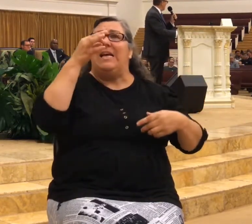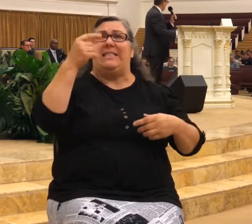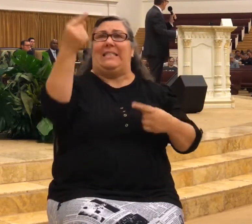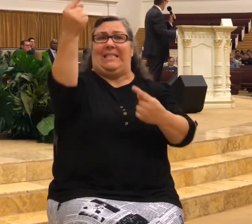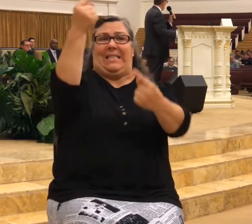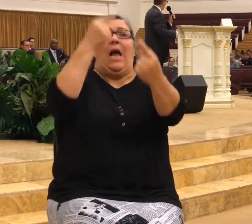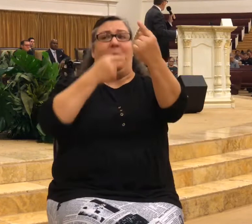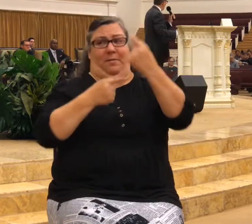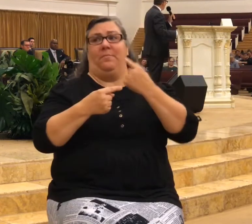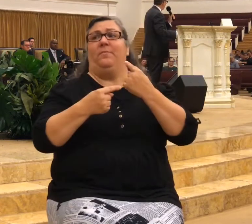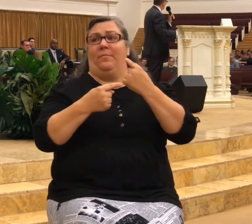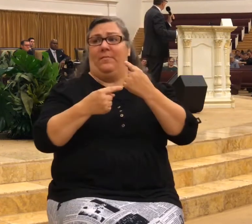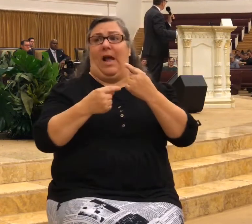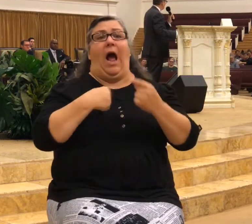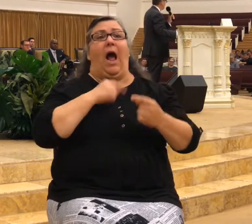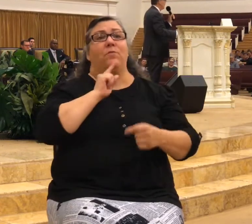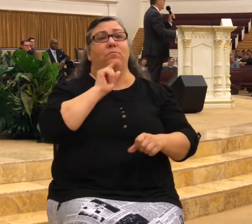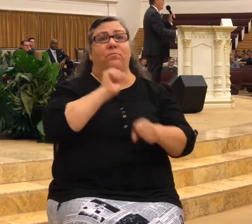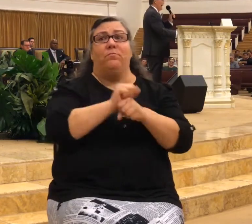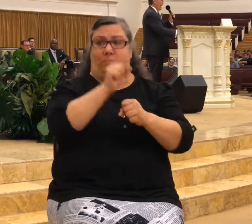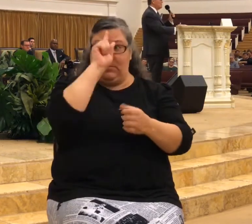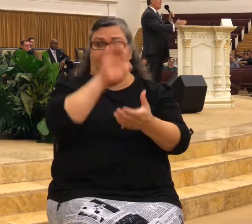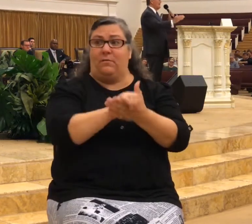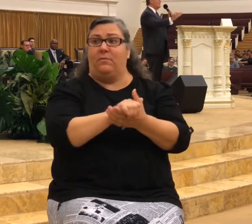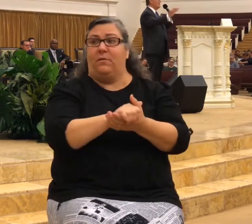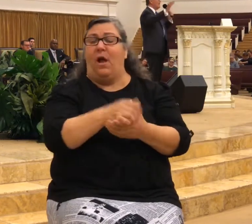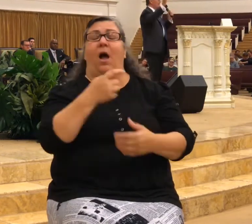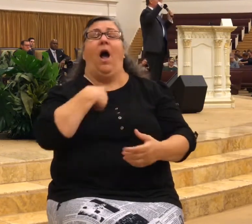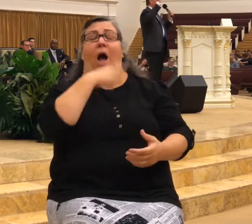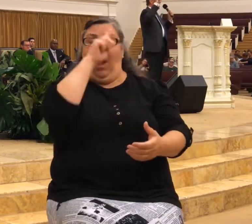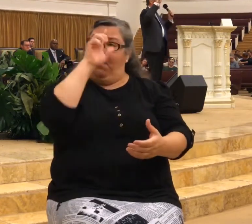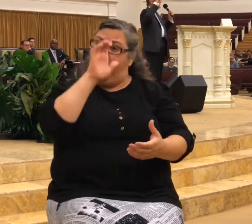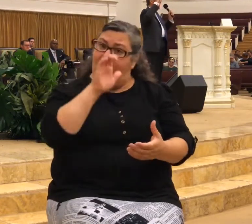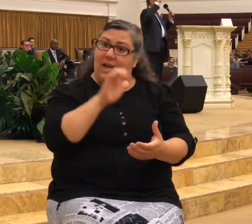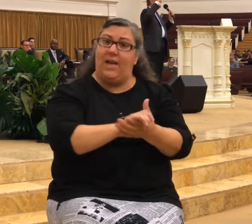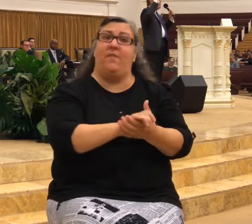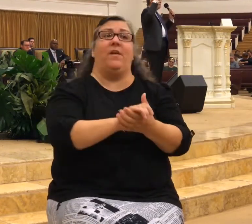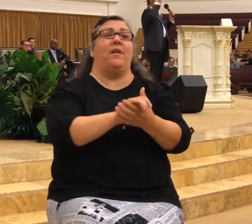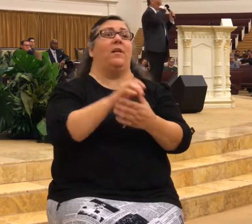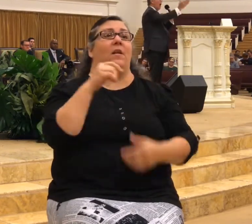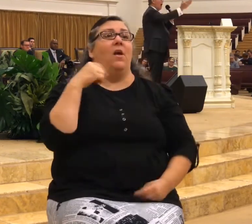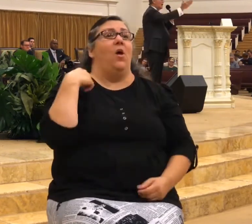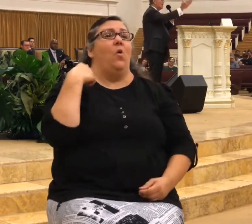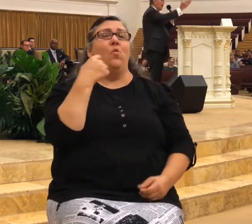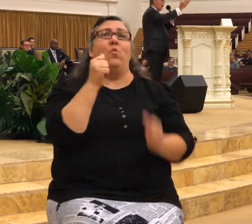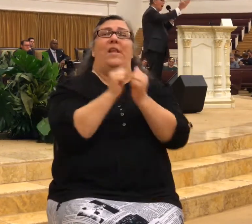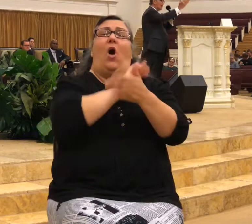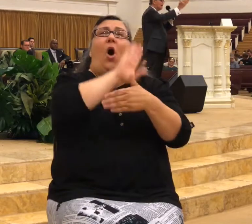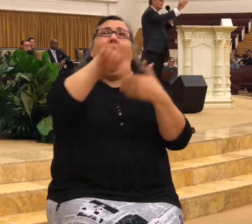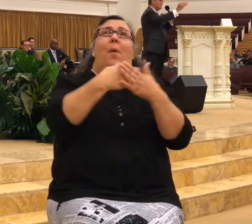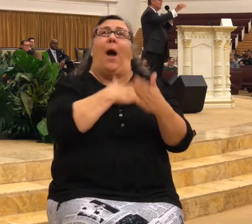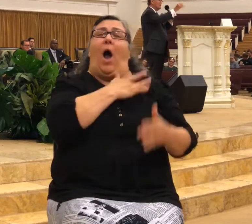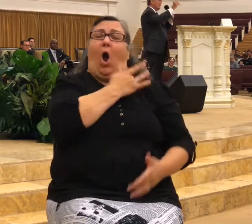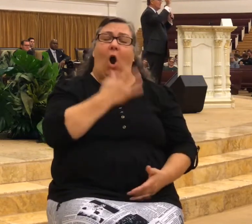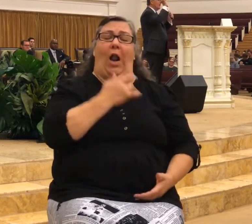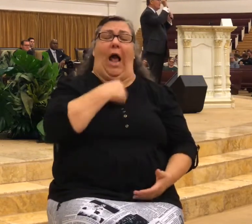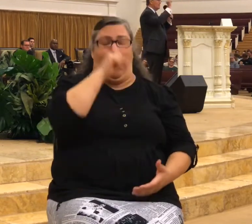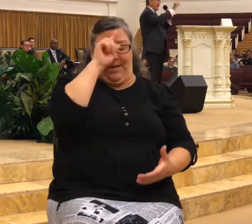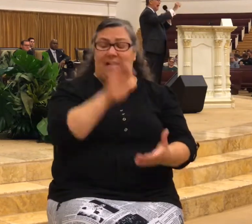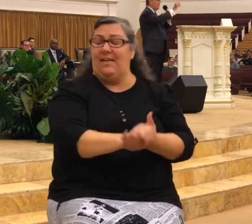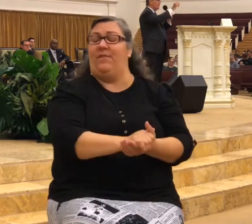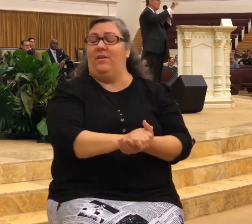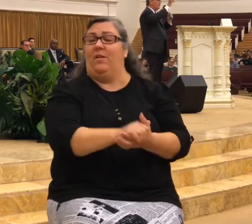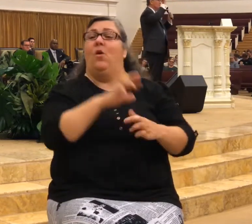I believe that with all of my heart. I believe that we can claim that with all of our heart. And